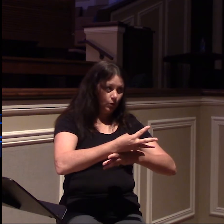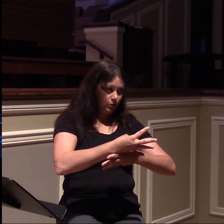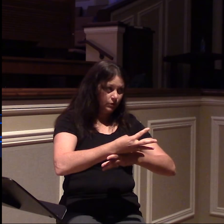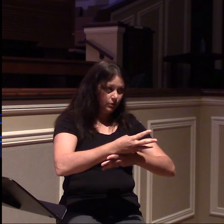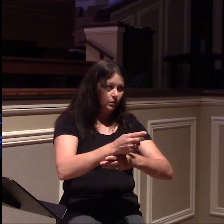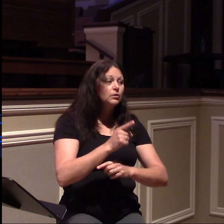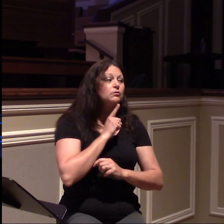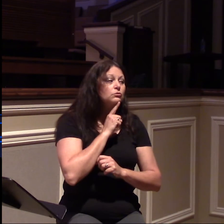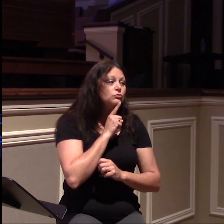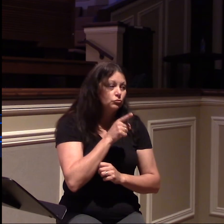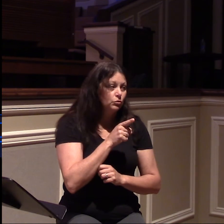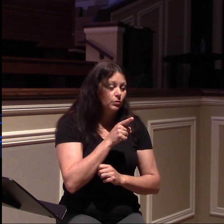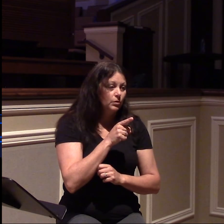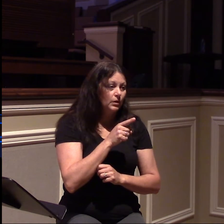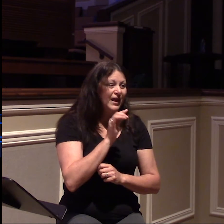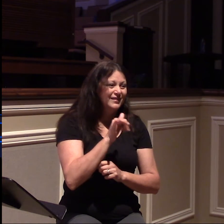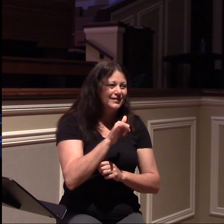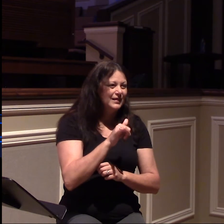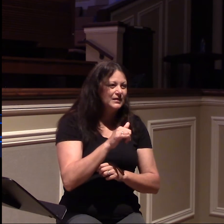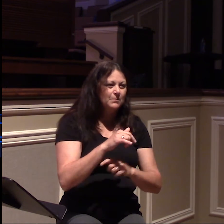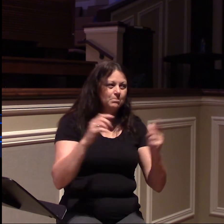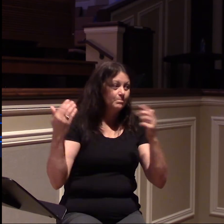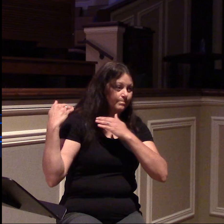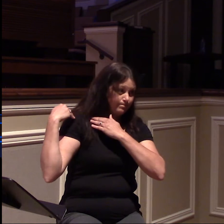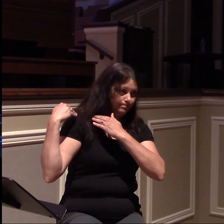And that's a role and a responsibility